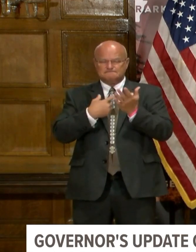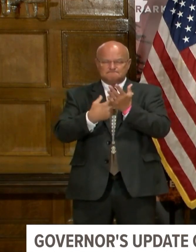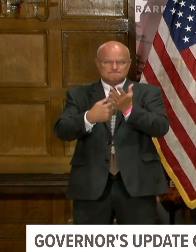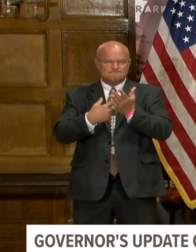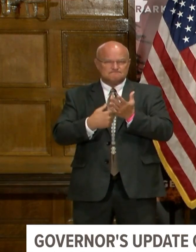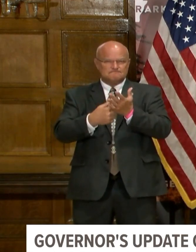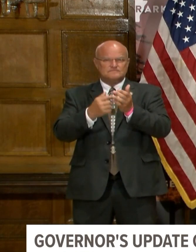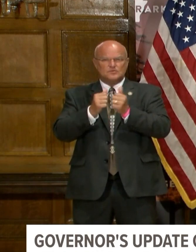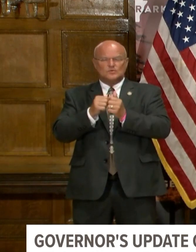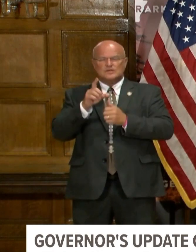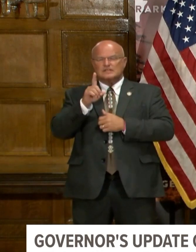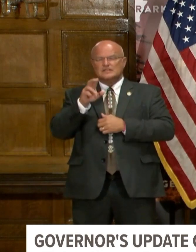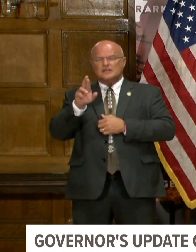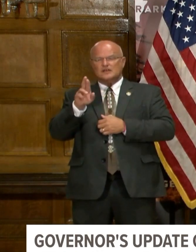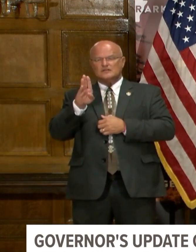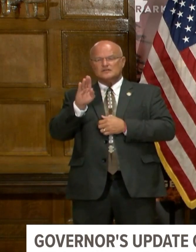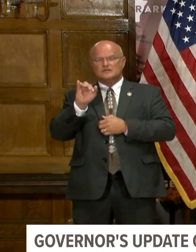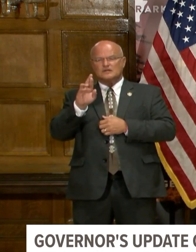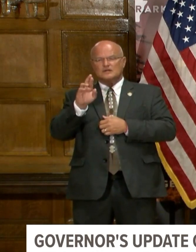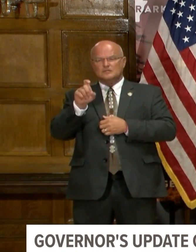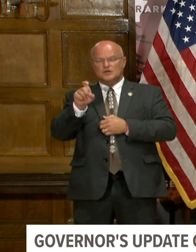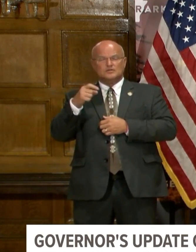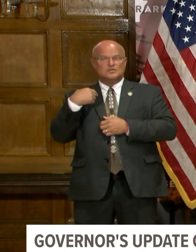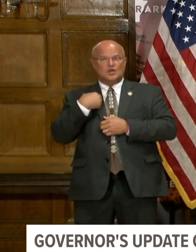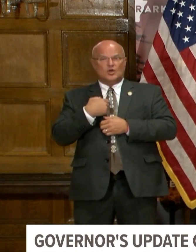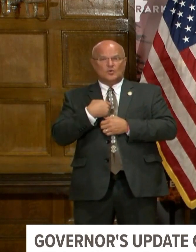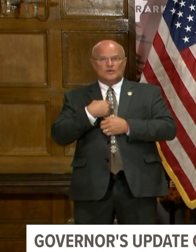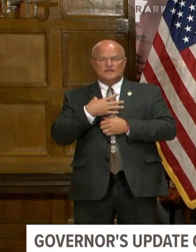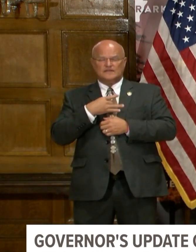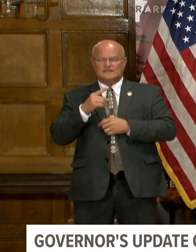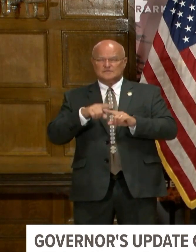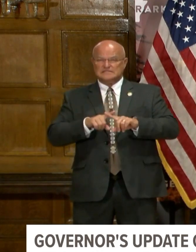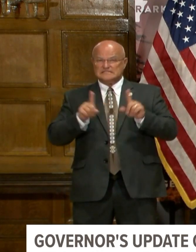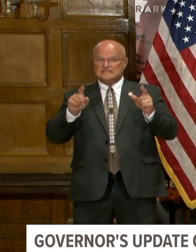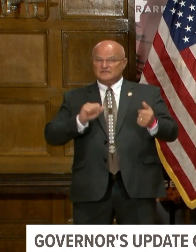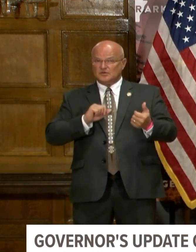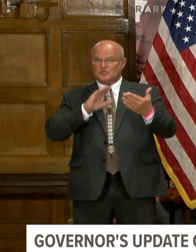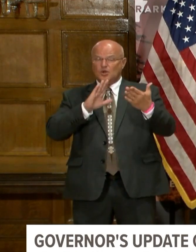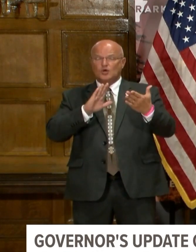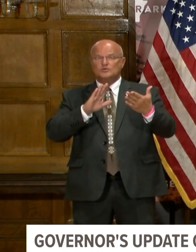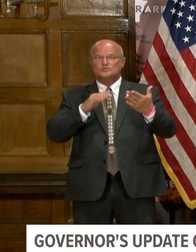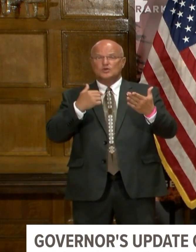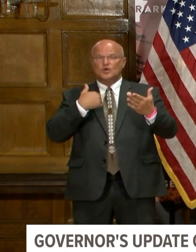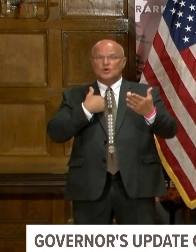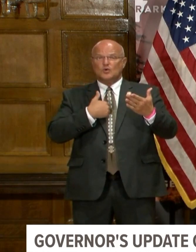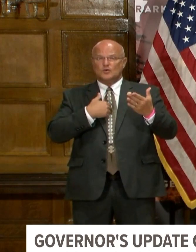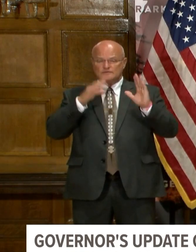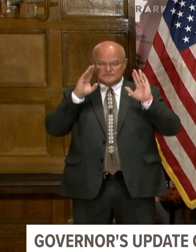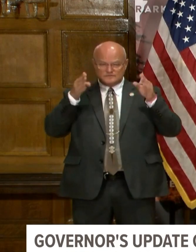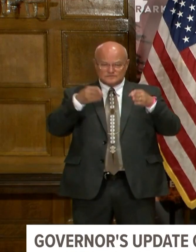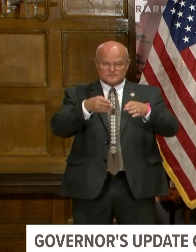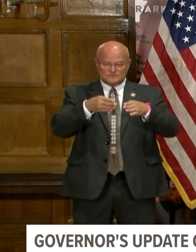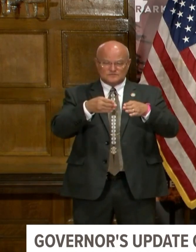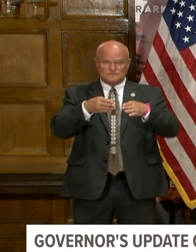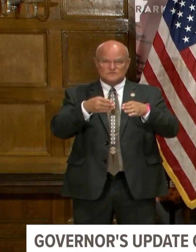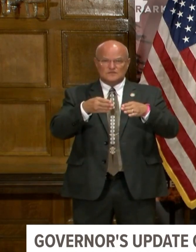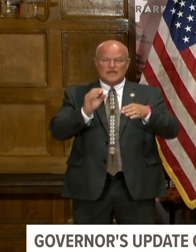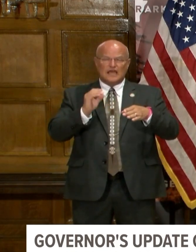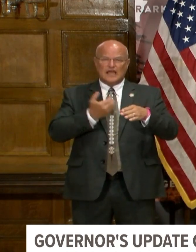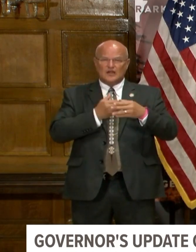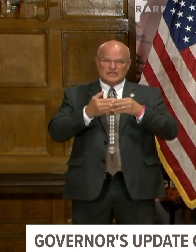with Dr. Burks that we've taken a little bit different approach, that we have concentrated on enforcement